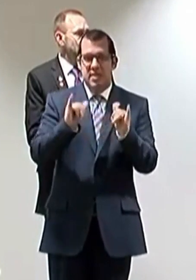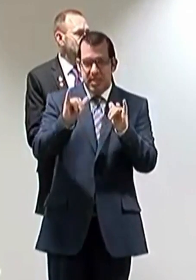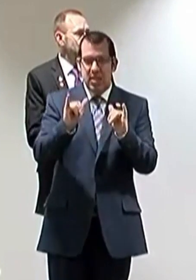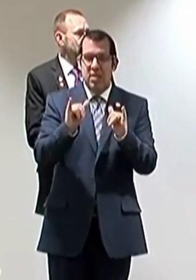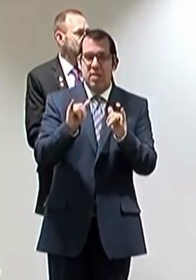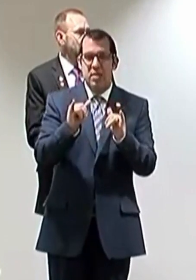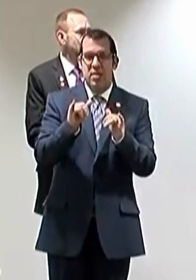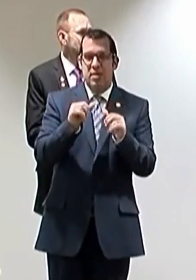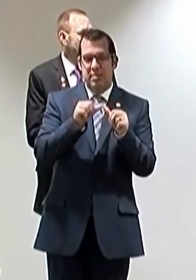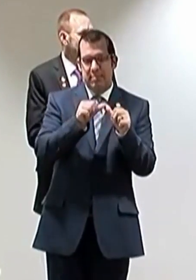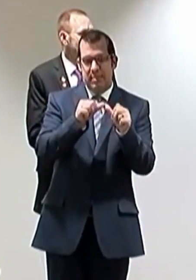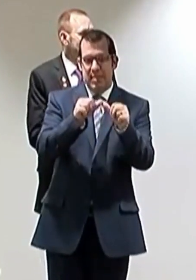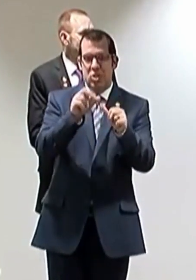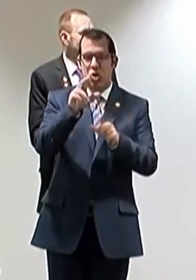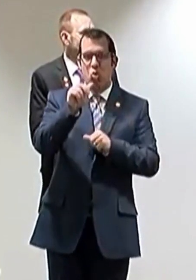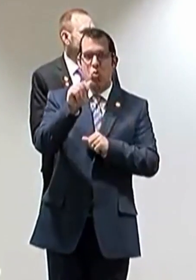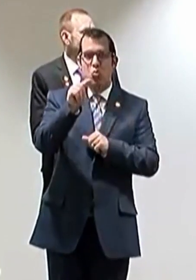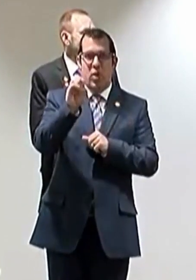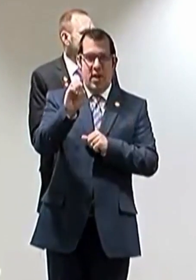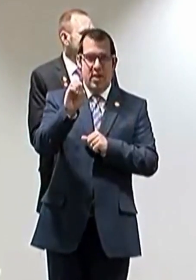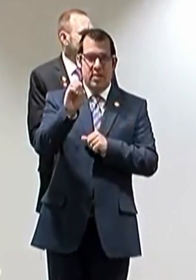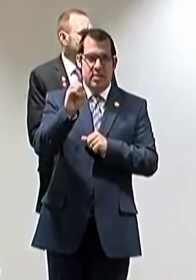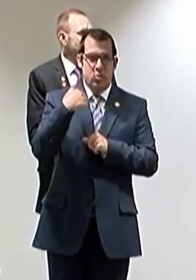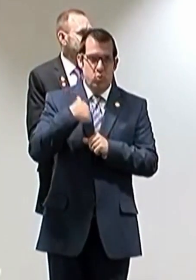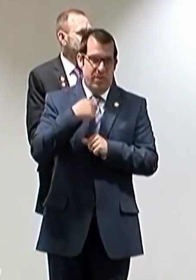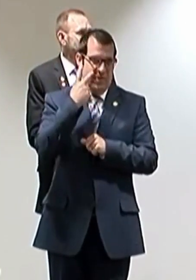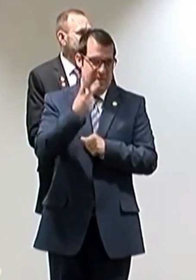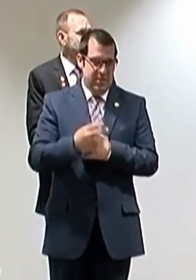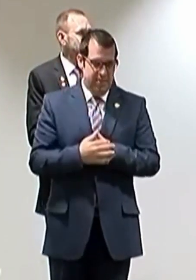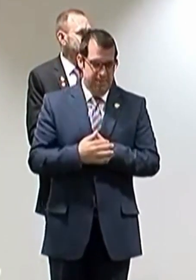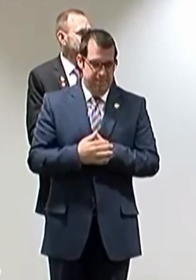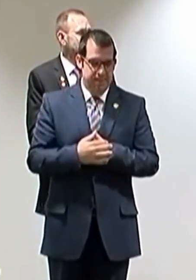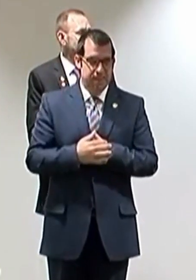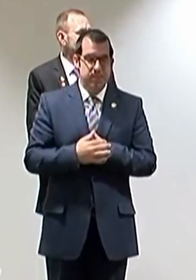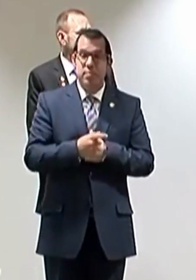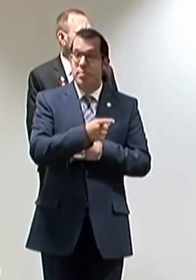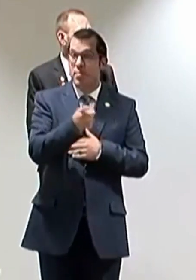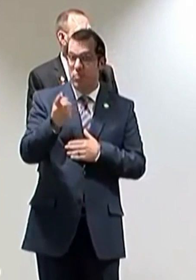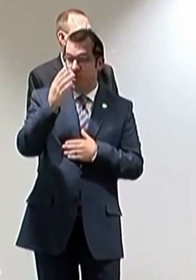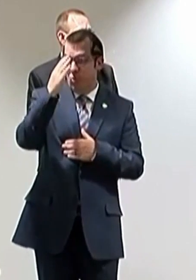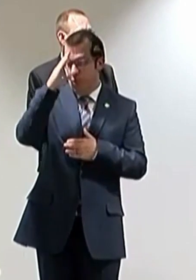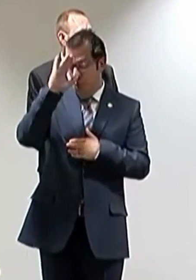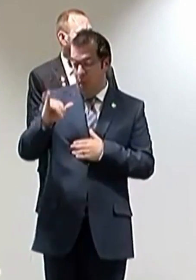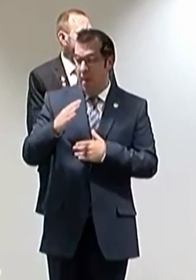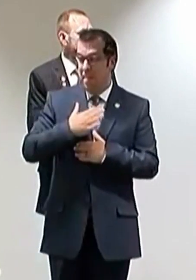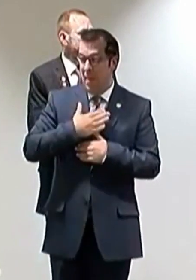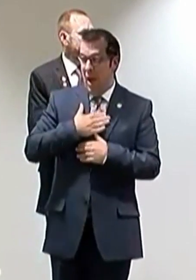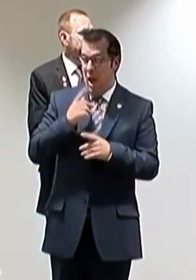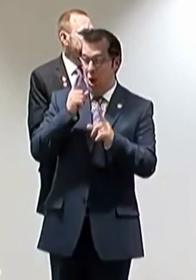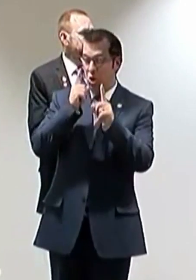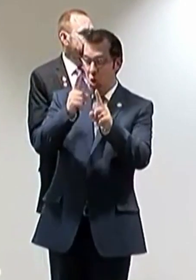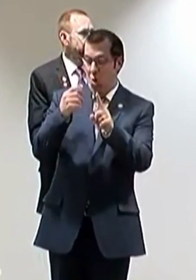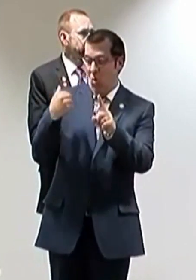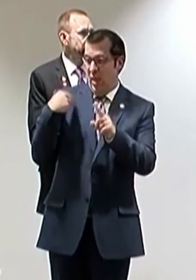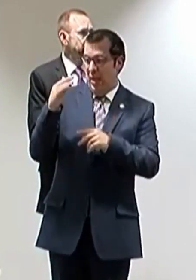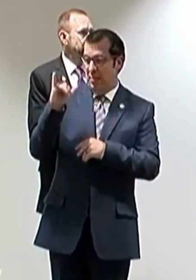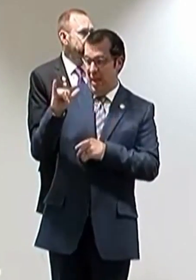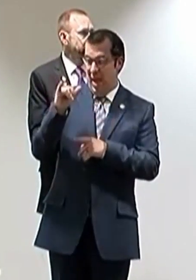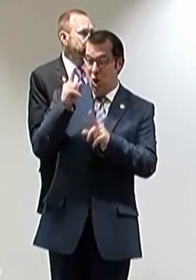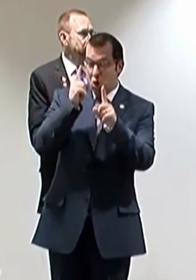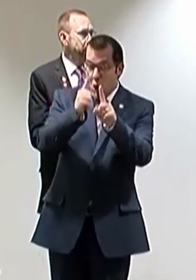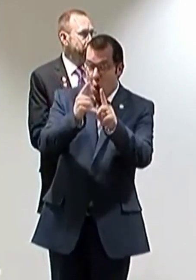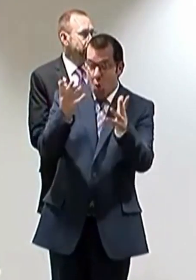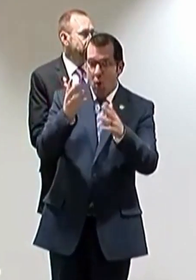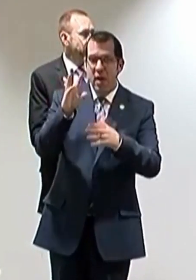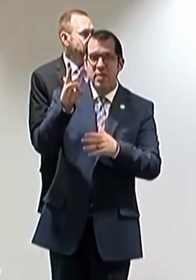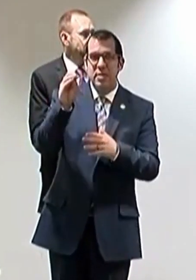a fairly consistent rate that we've had. As you know, my goal for testing in the month of May was 60,000